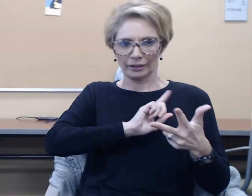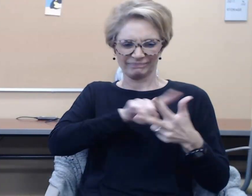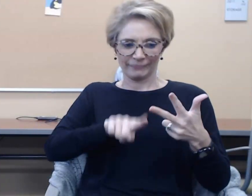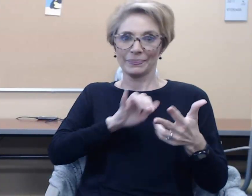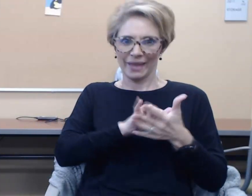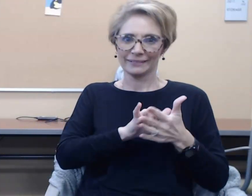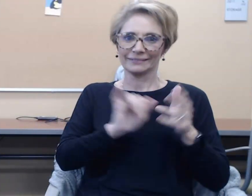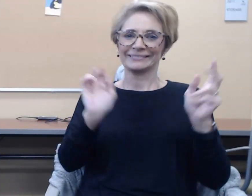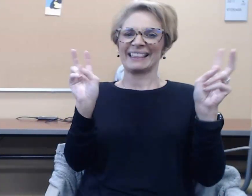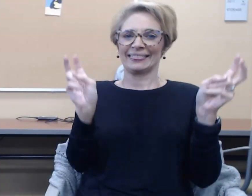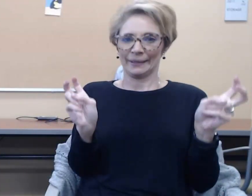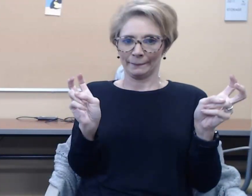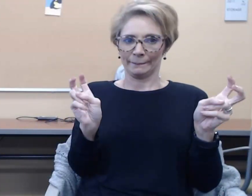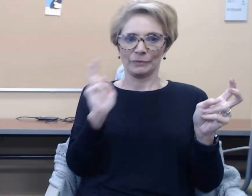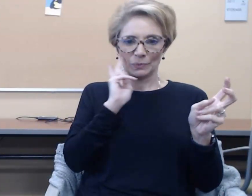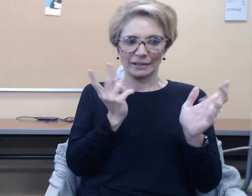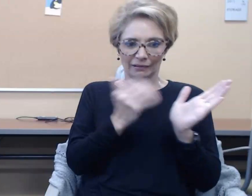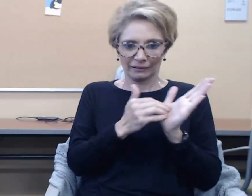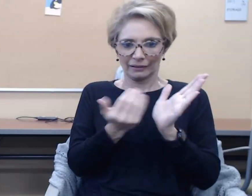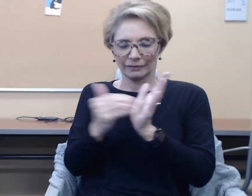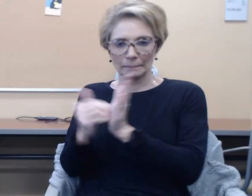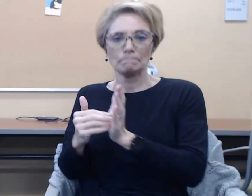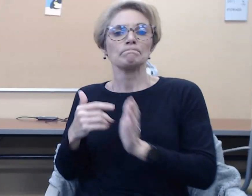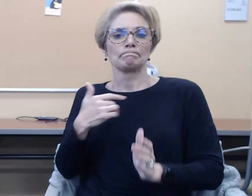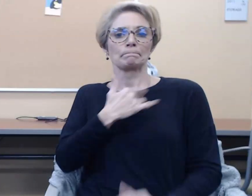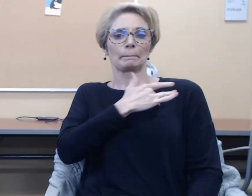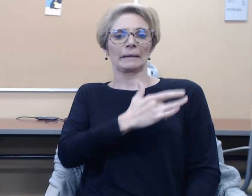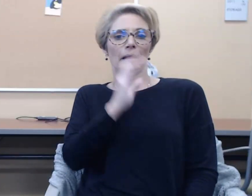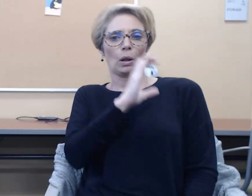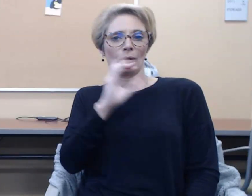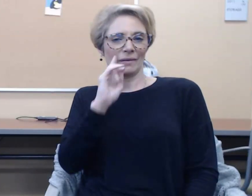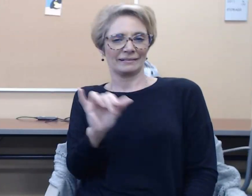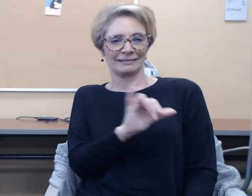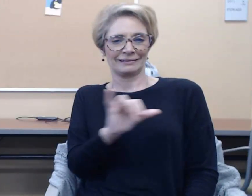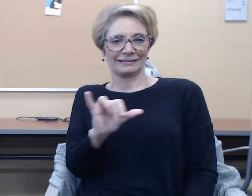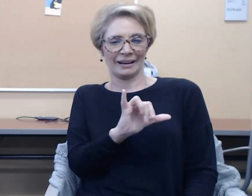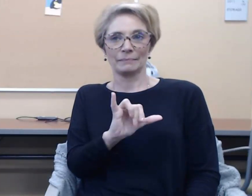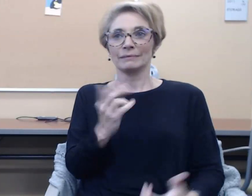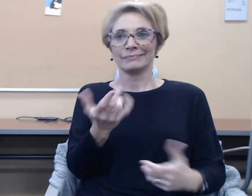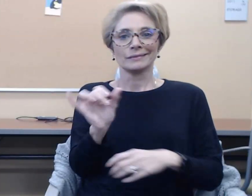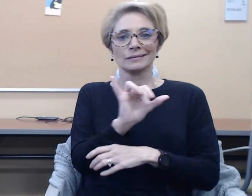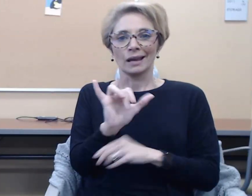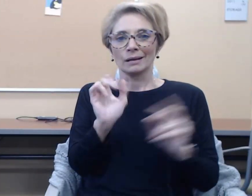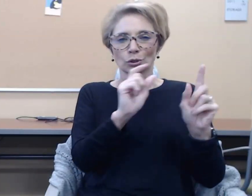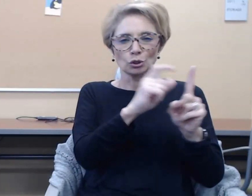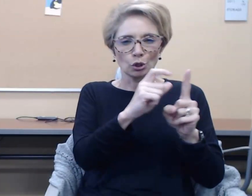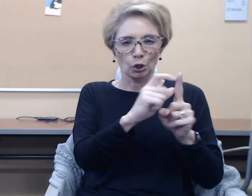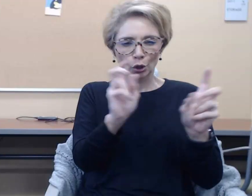theme that comes up in the research. I would look for the same thing. Are you using the same terminology? And even if you're not using the same